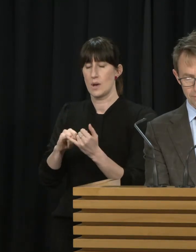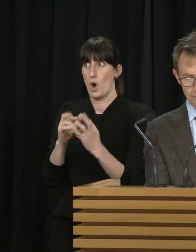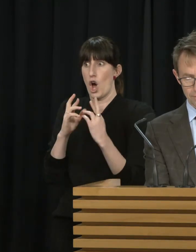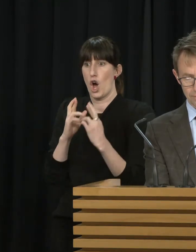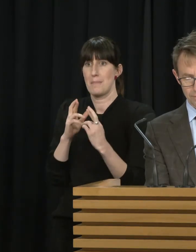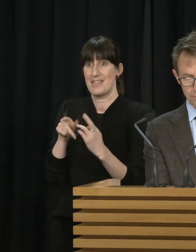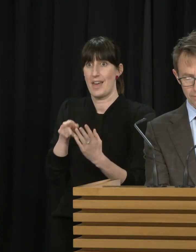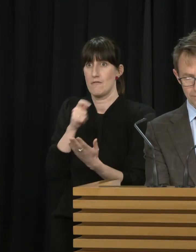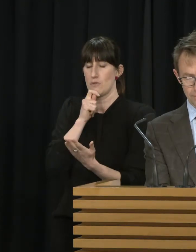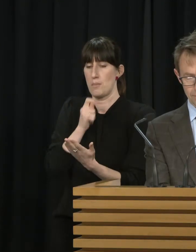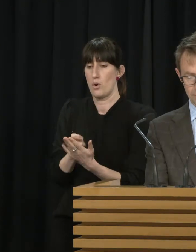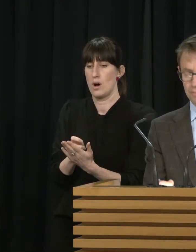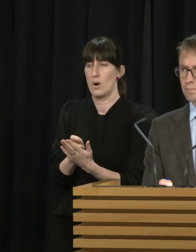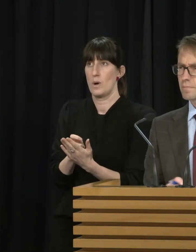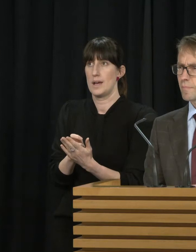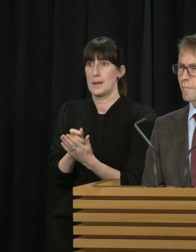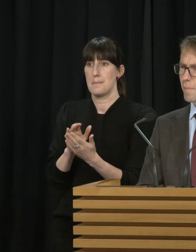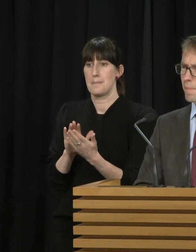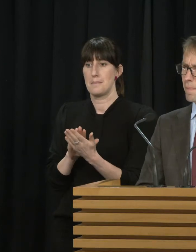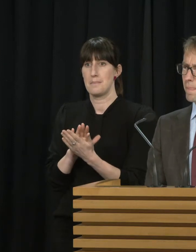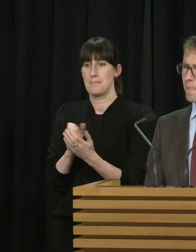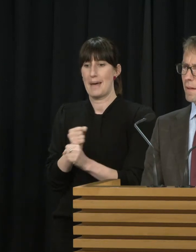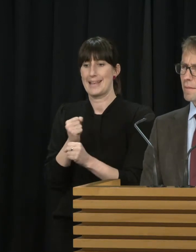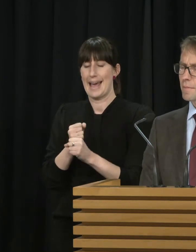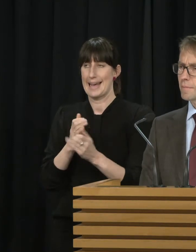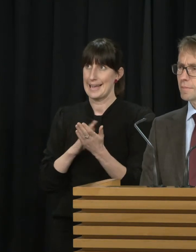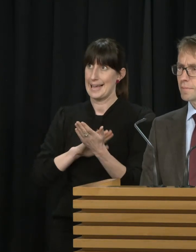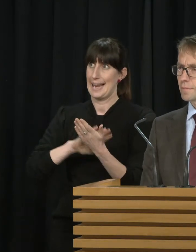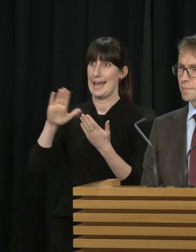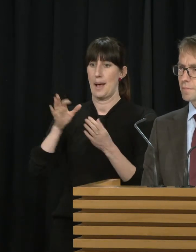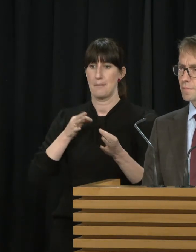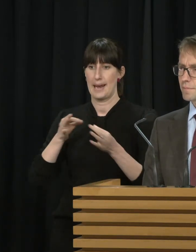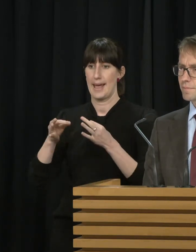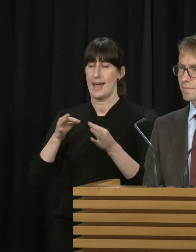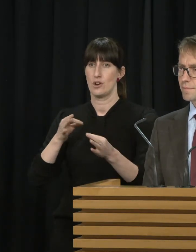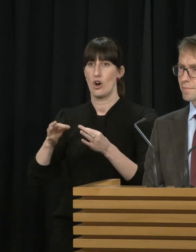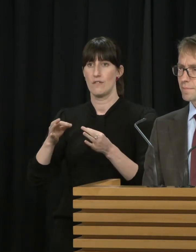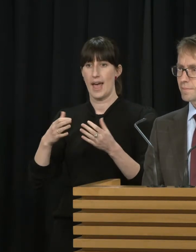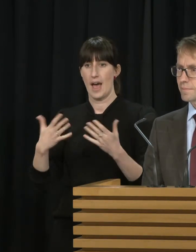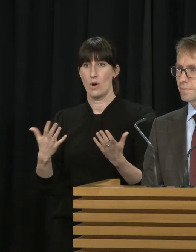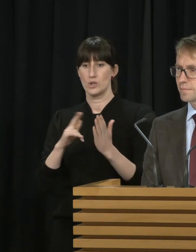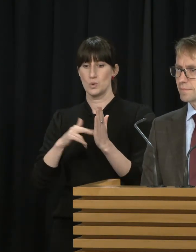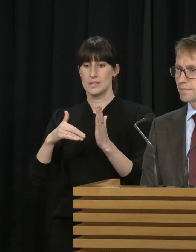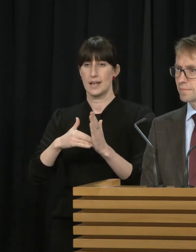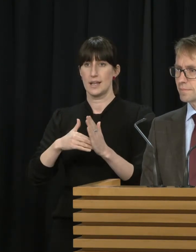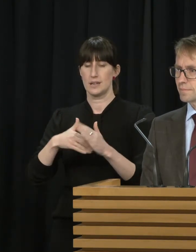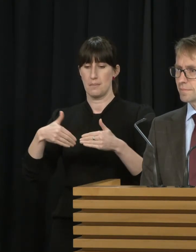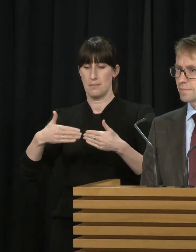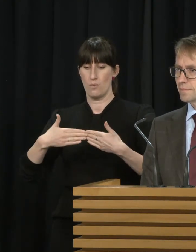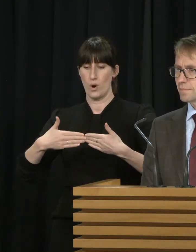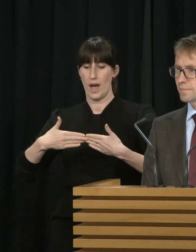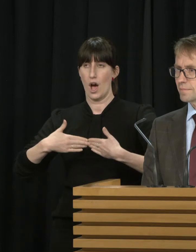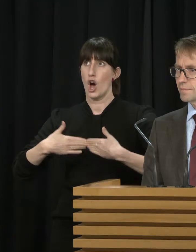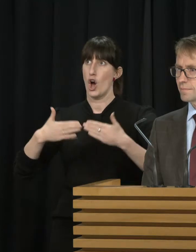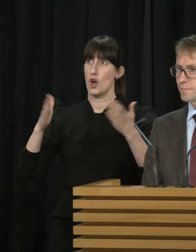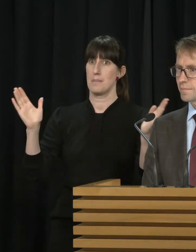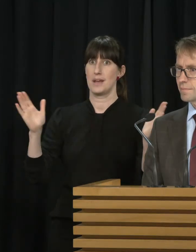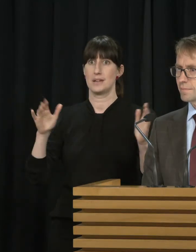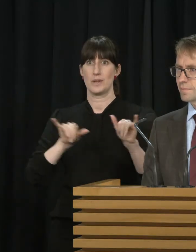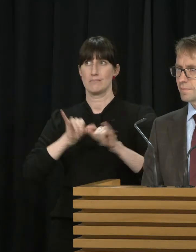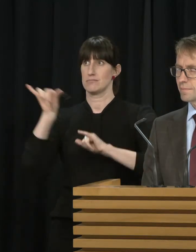guess, a clear roadmap to how the borders would be reopened, but I guess instead we've got a kind of